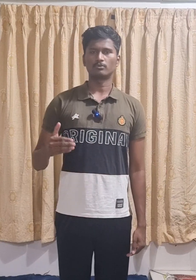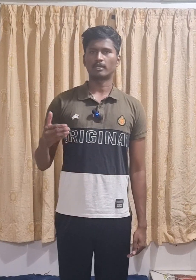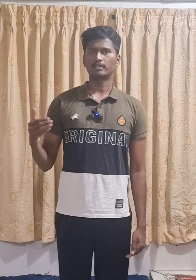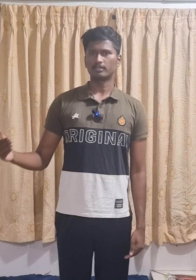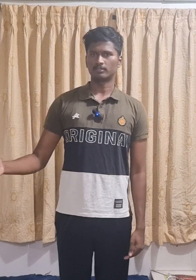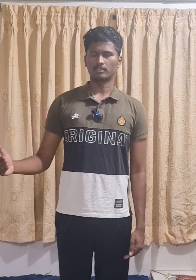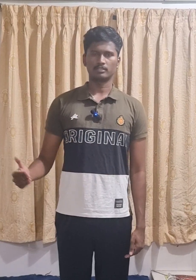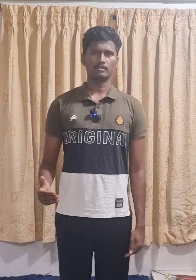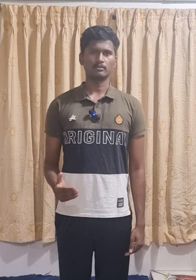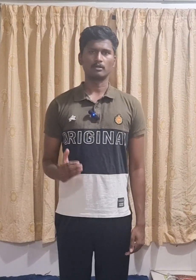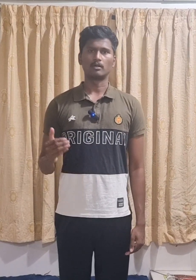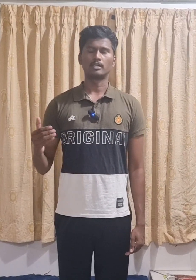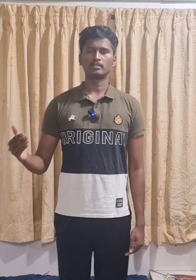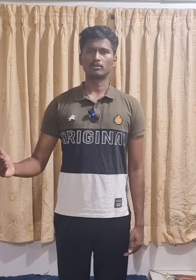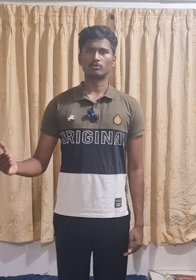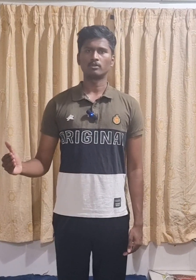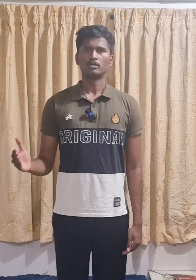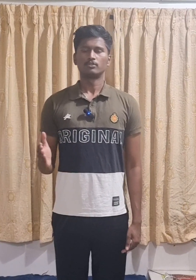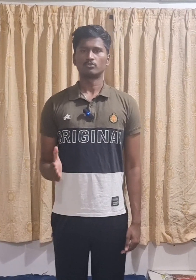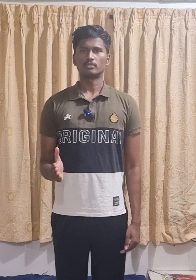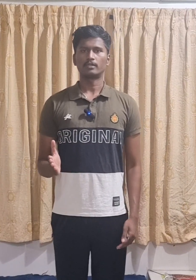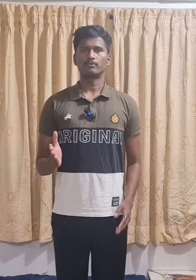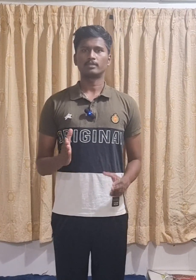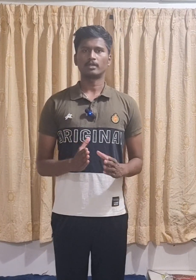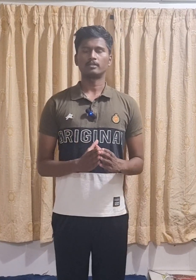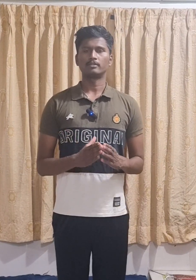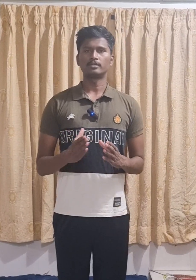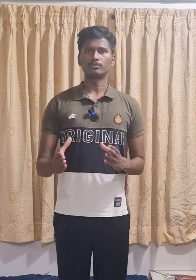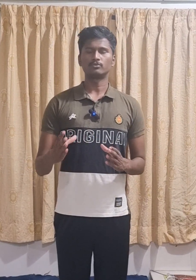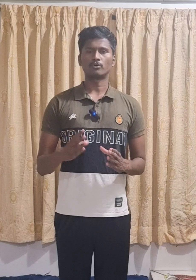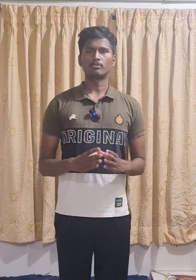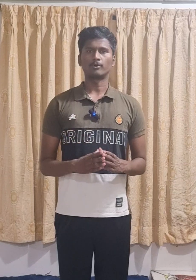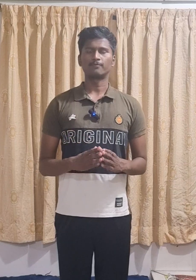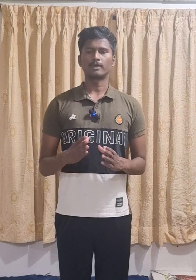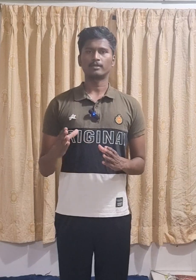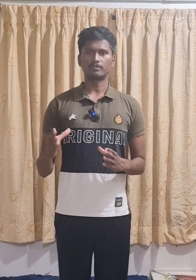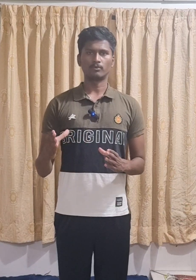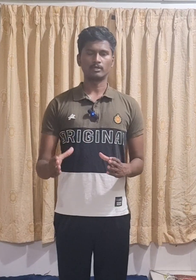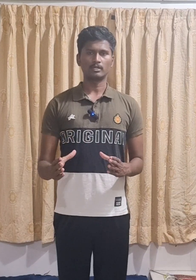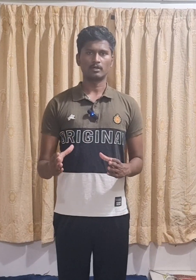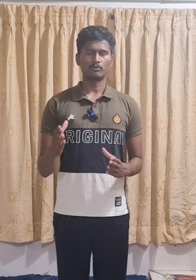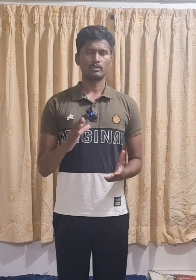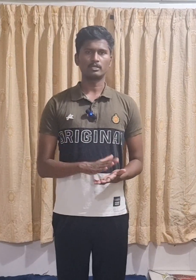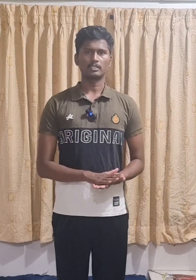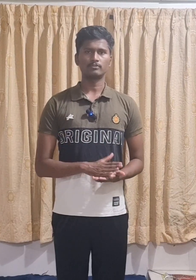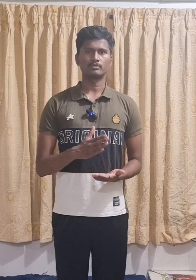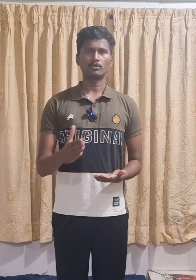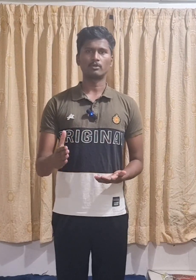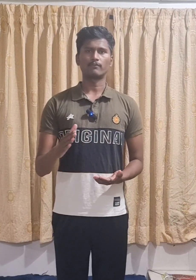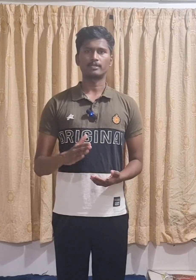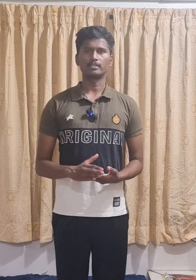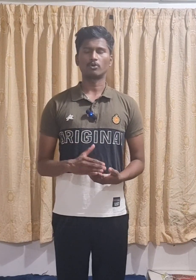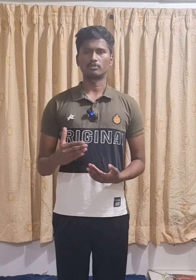and another code, so that we can reuse or modify the one class without affecting the other